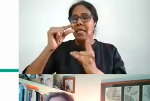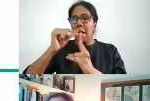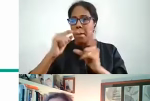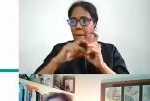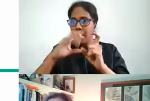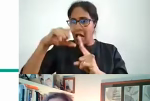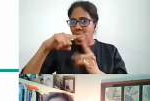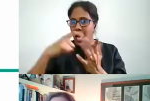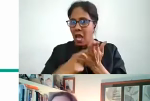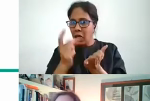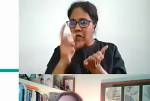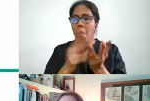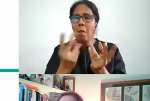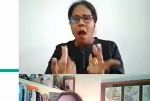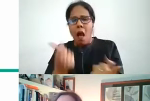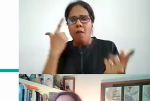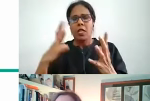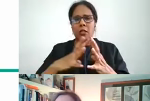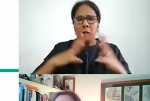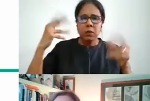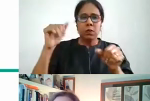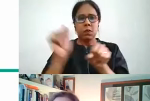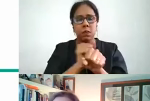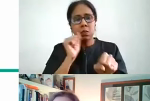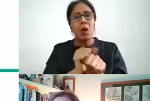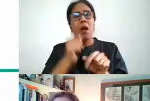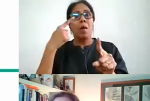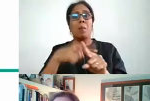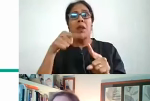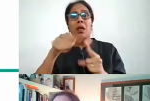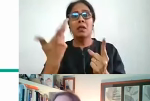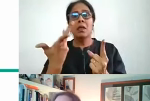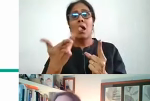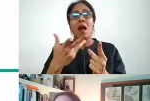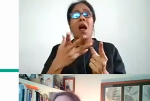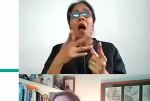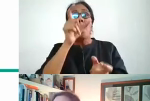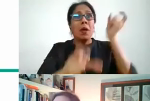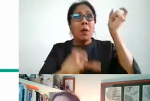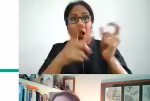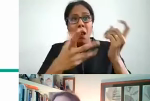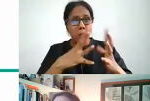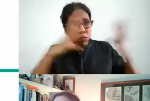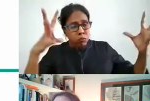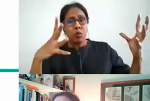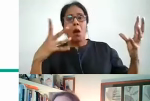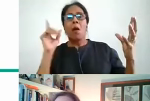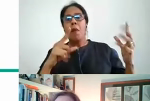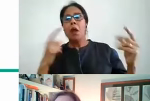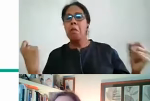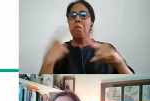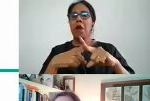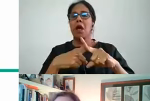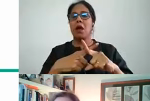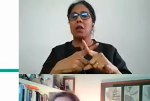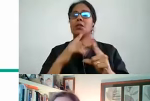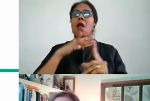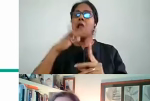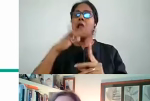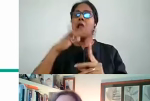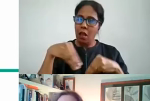is high-density applications. The third is power saving, again, and then outdoor and